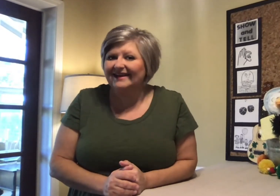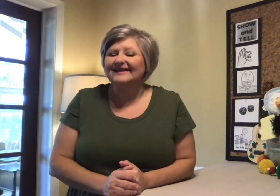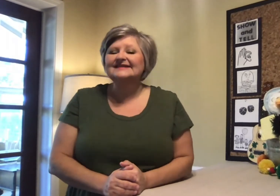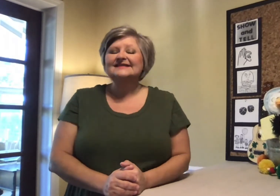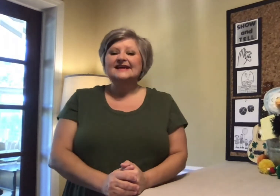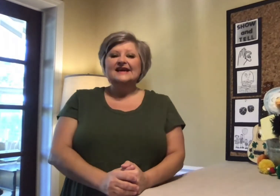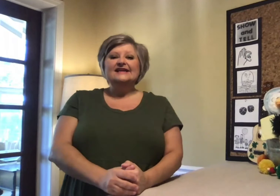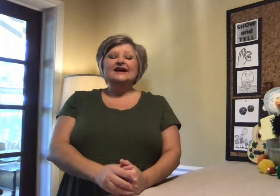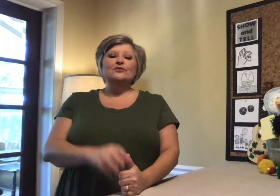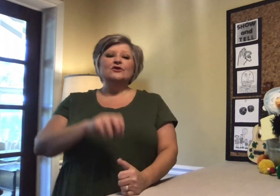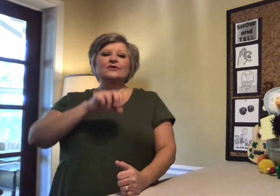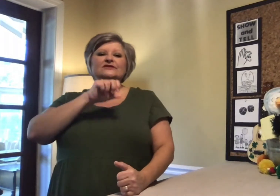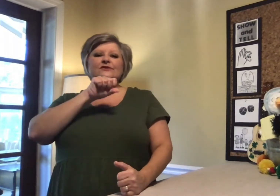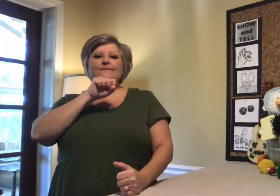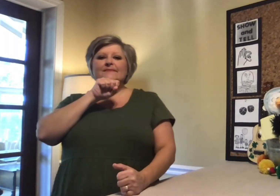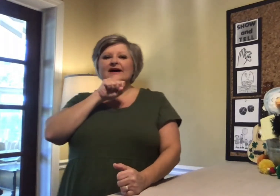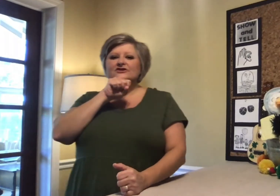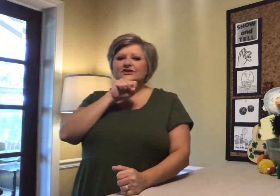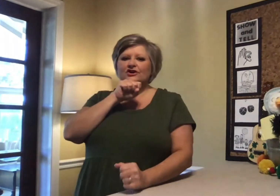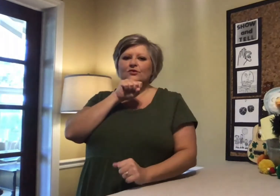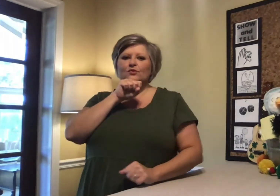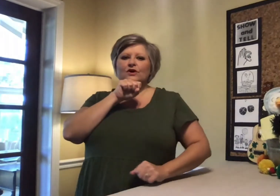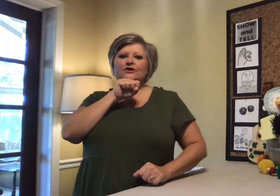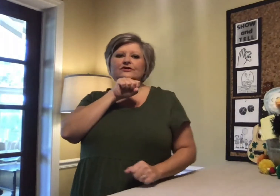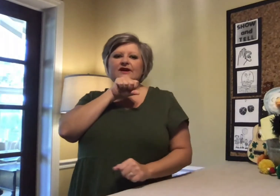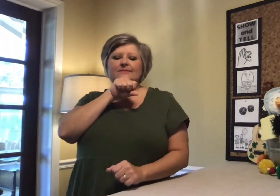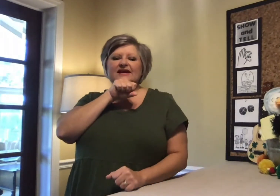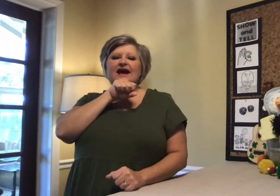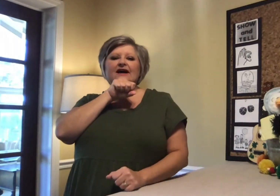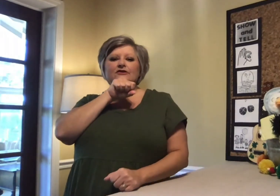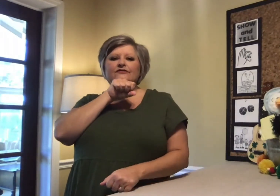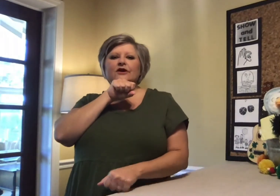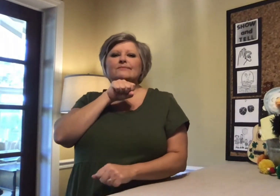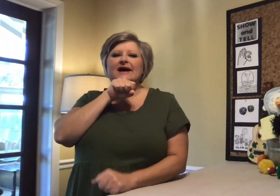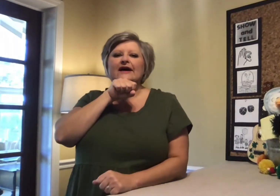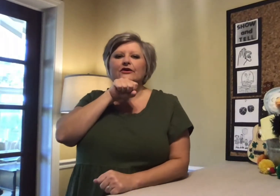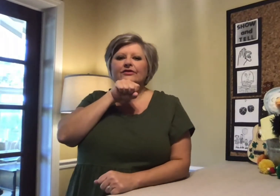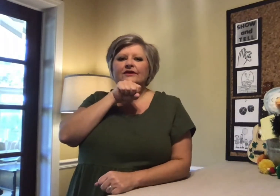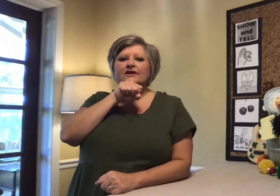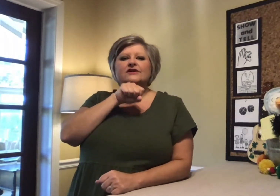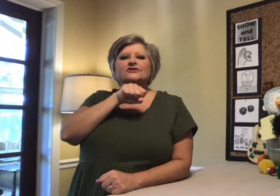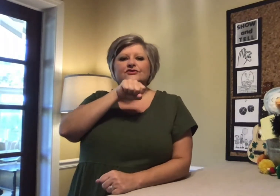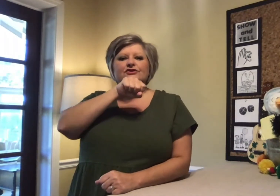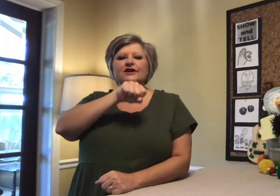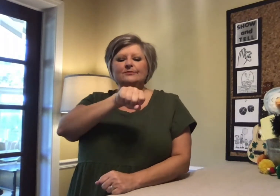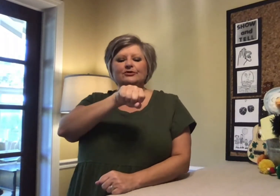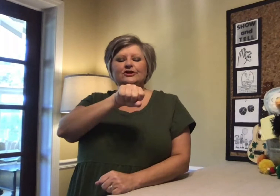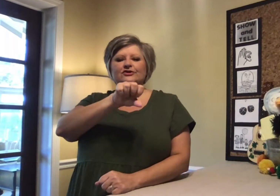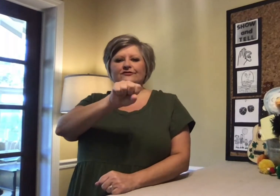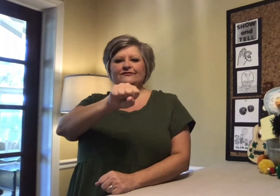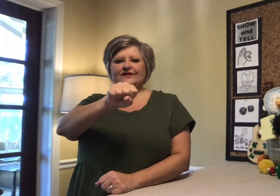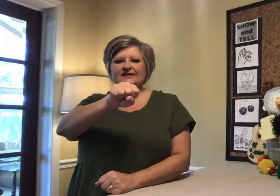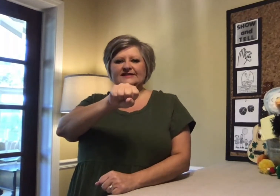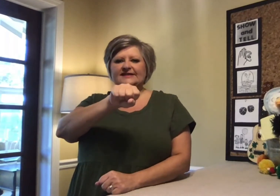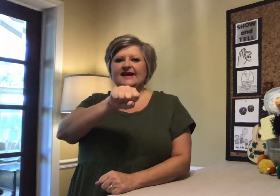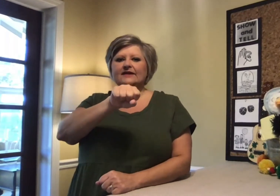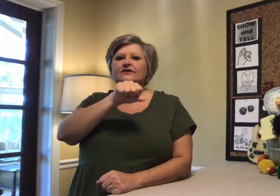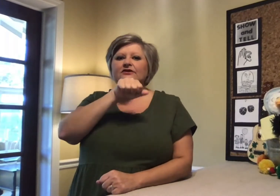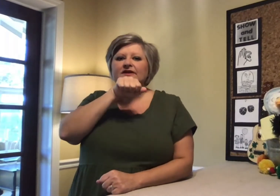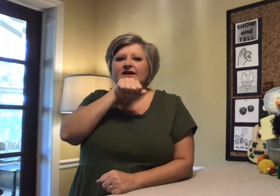Yes. Now we're going to imagine a word coming out of our mouth. So you're going to put your fists together